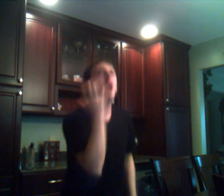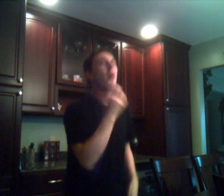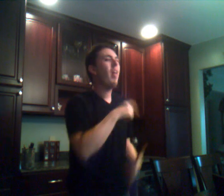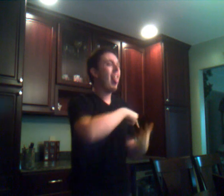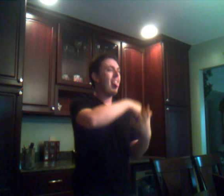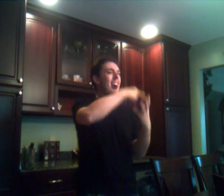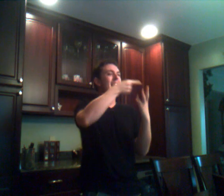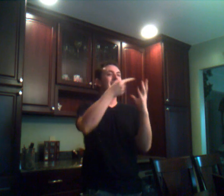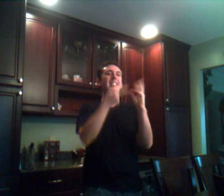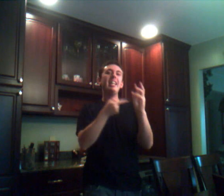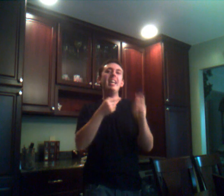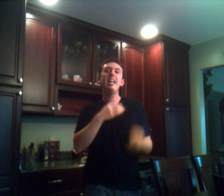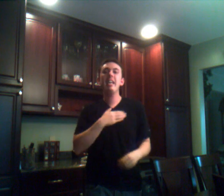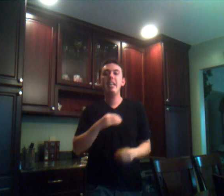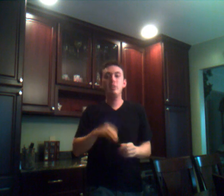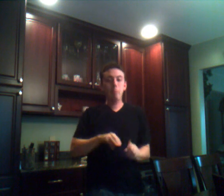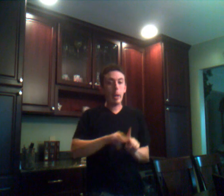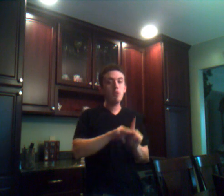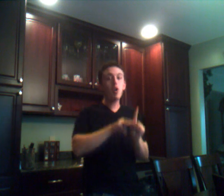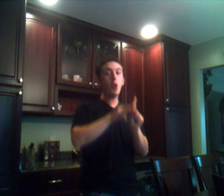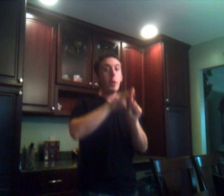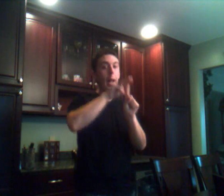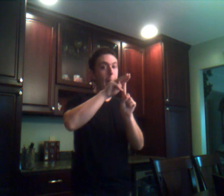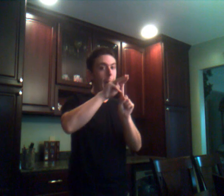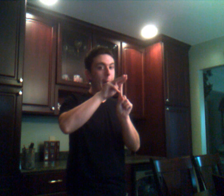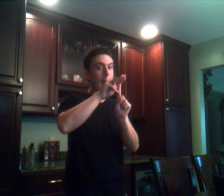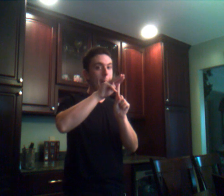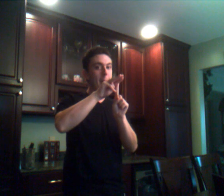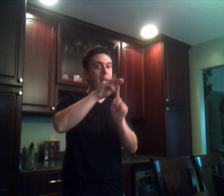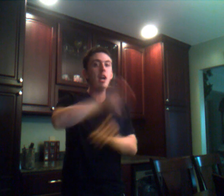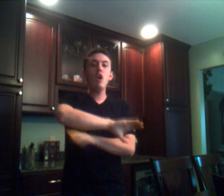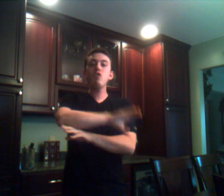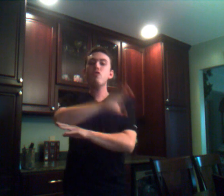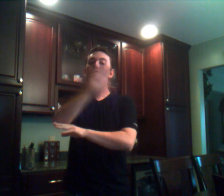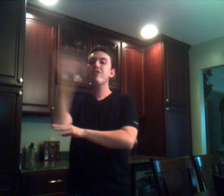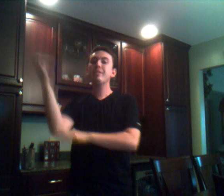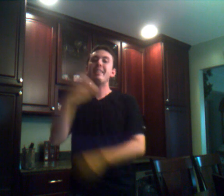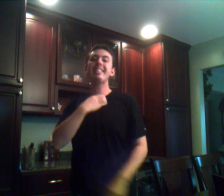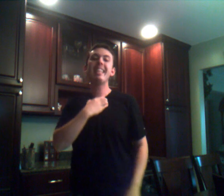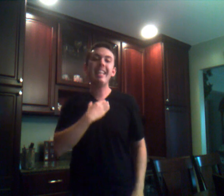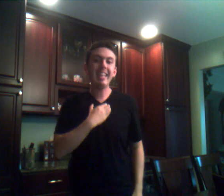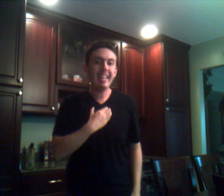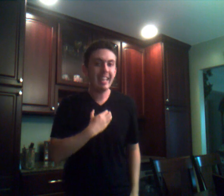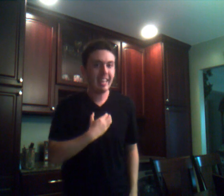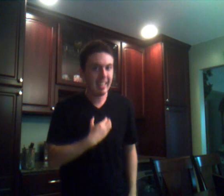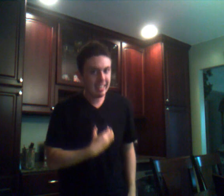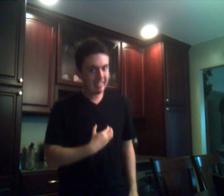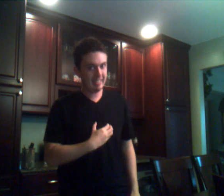This is my grown up Christmas list